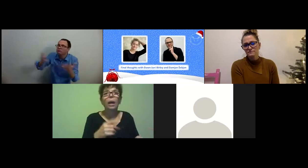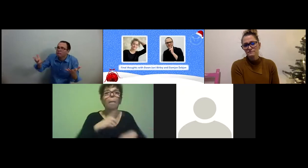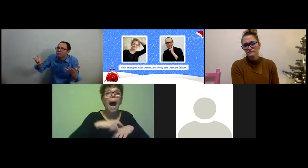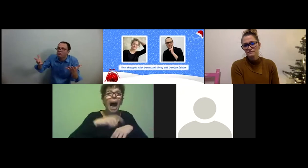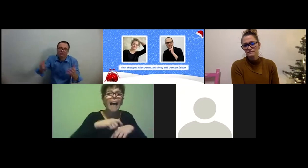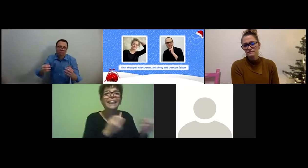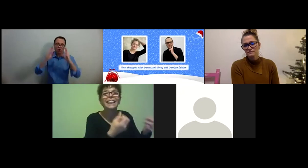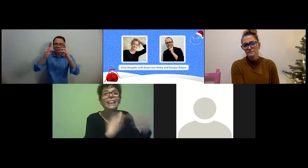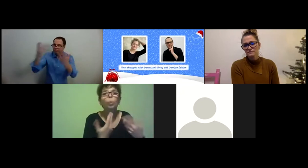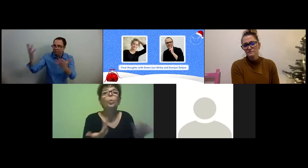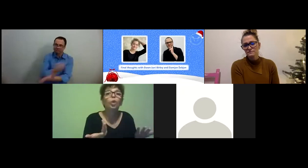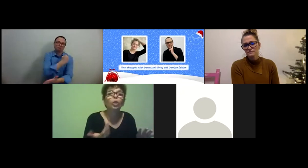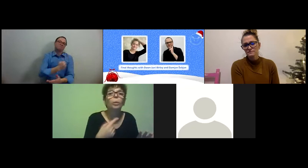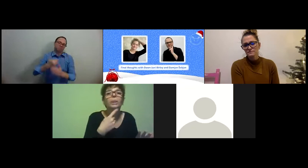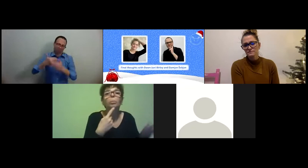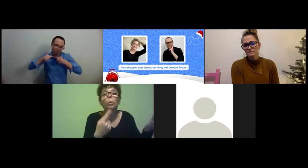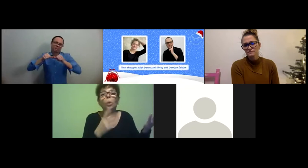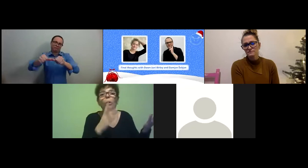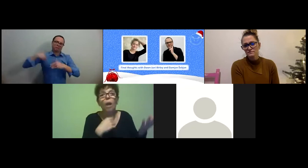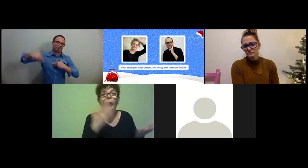a project proposal.